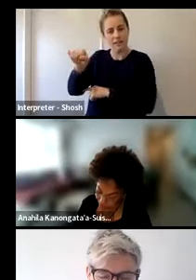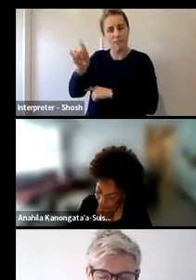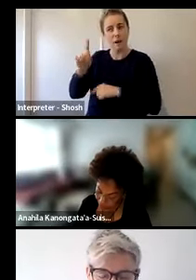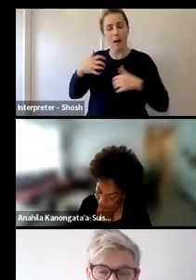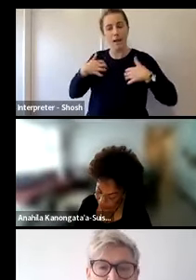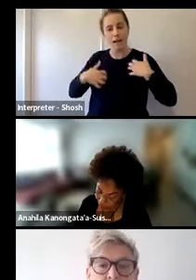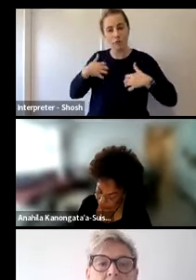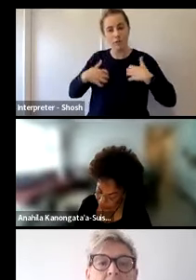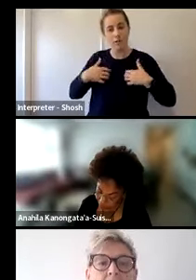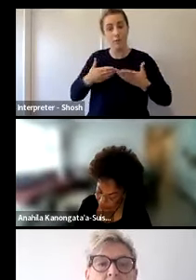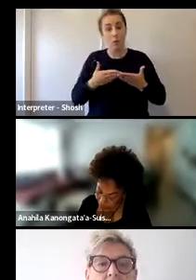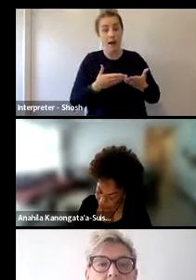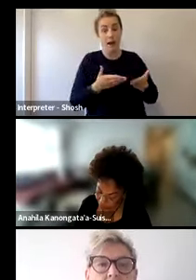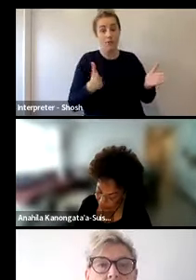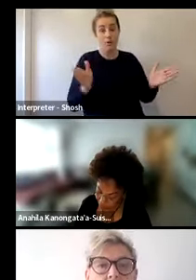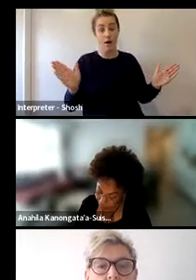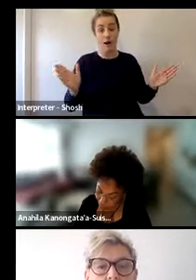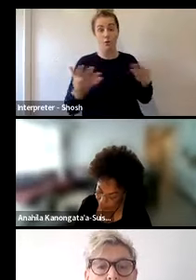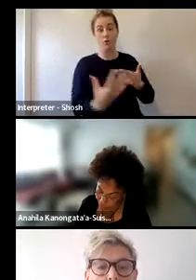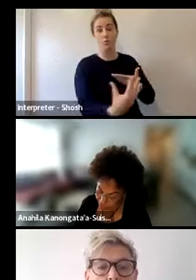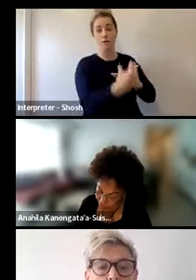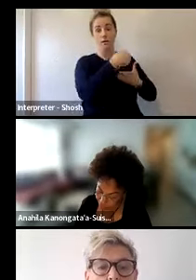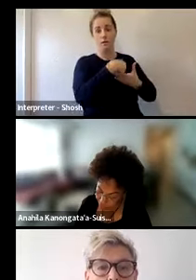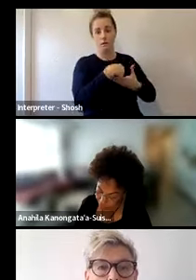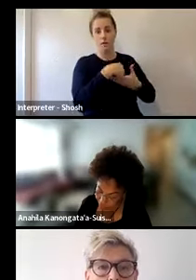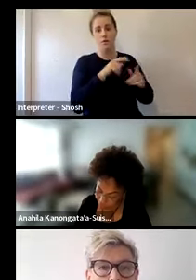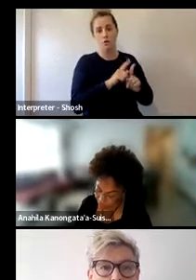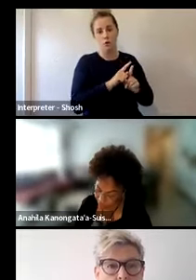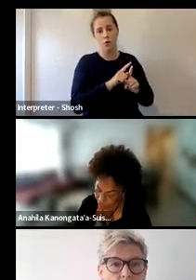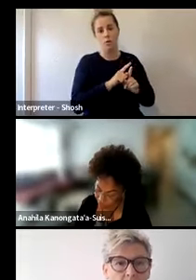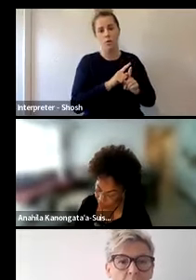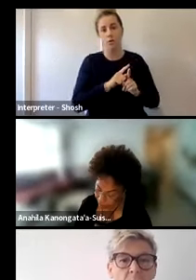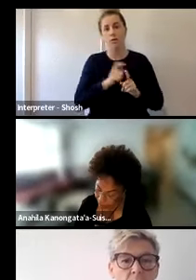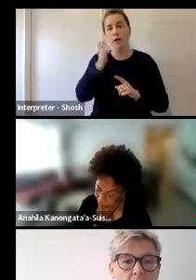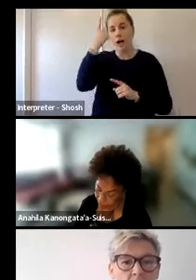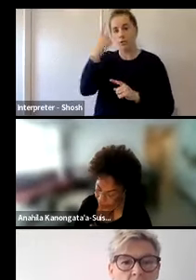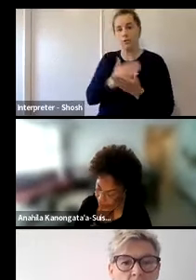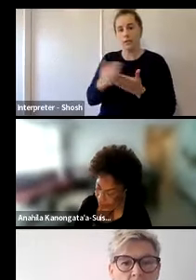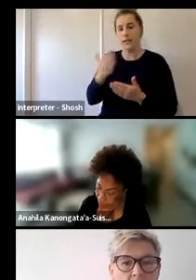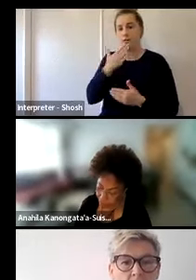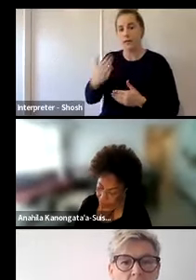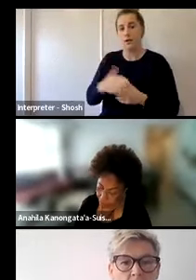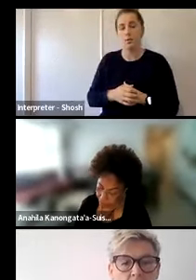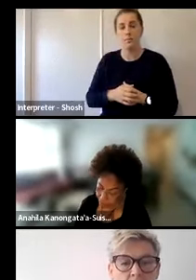getting everybody else to play ball. Understood. Thank you.